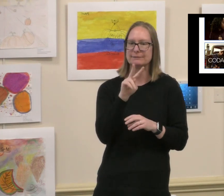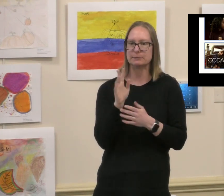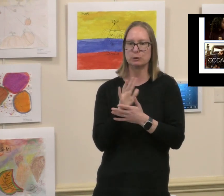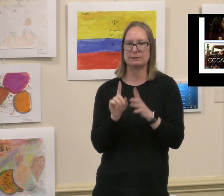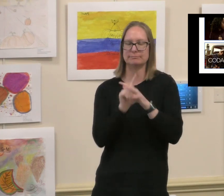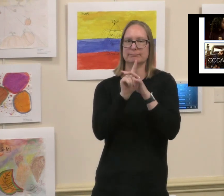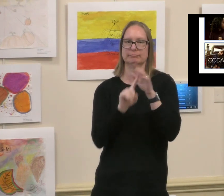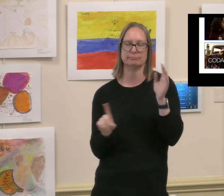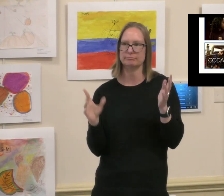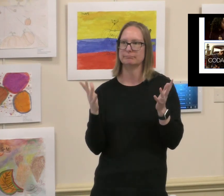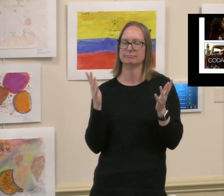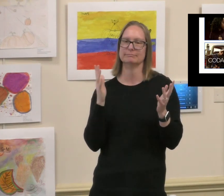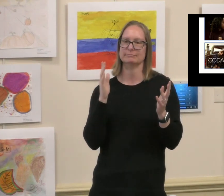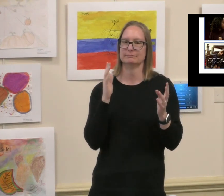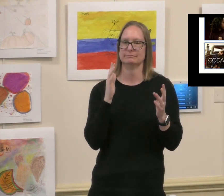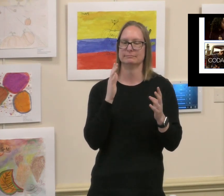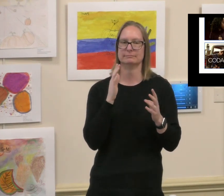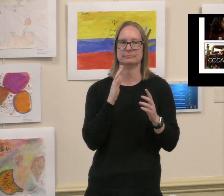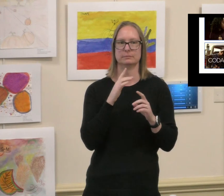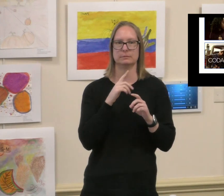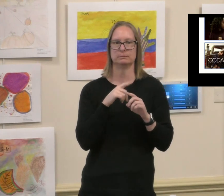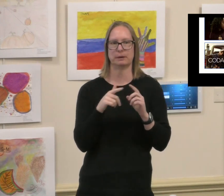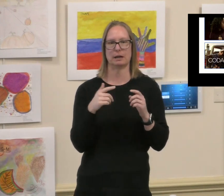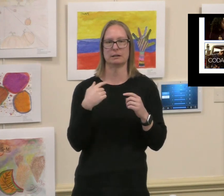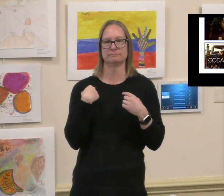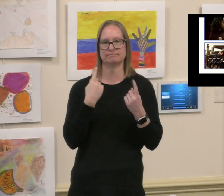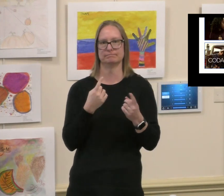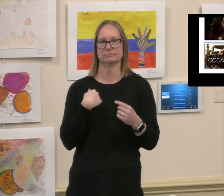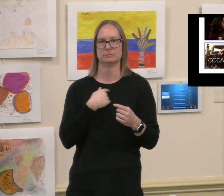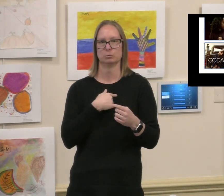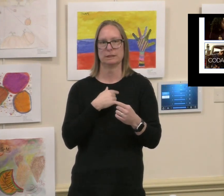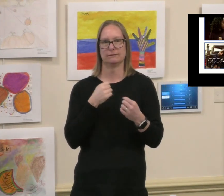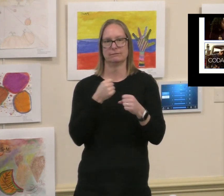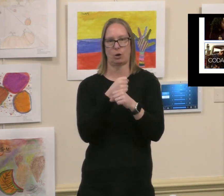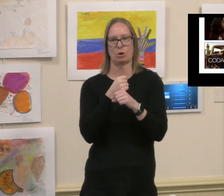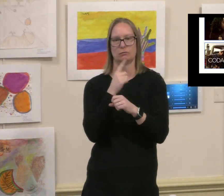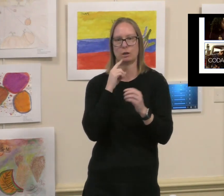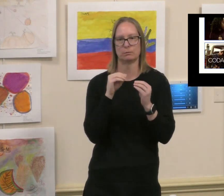others, a one-off occurrence on a TV show, perhaps.